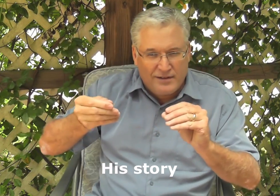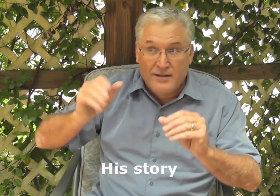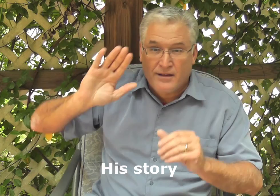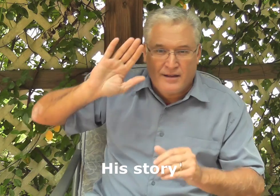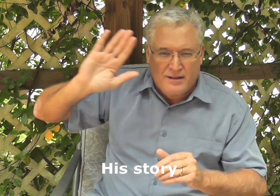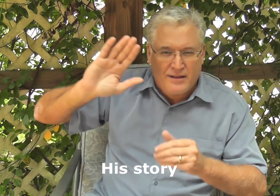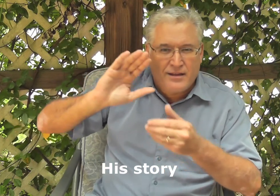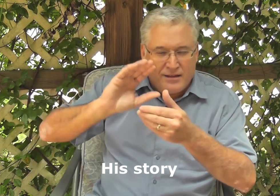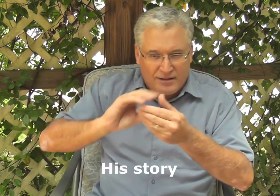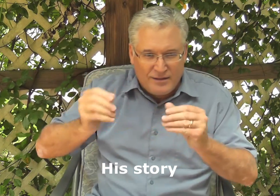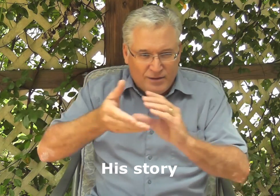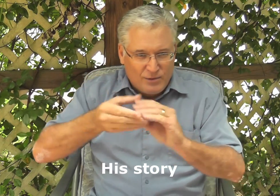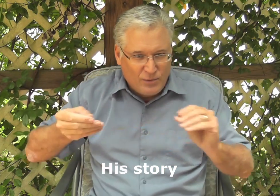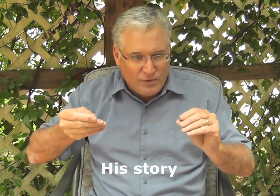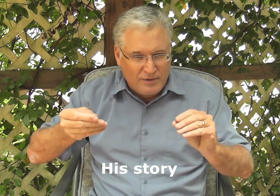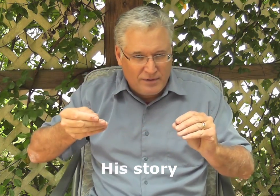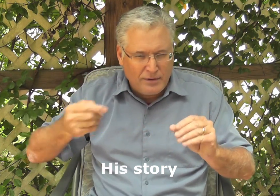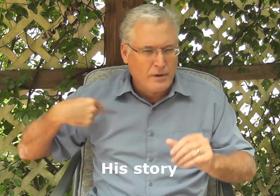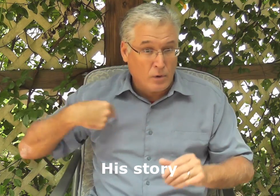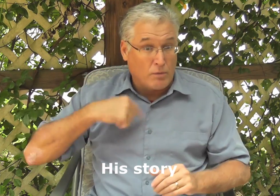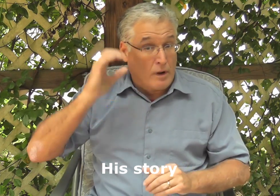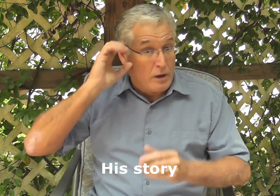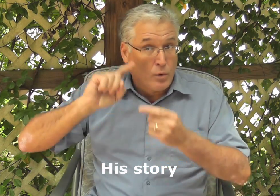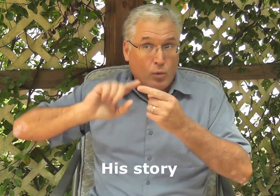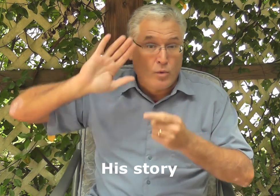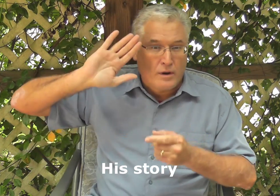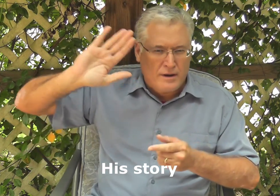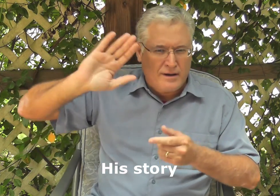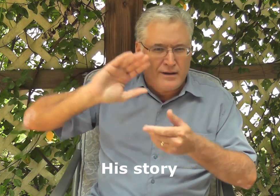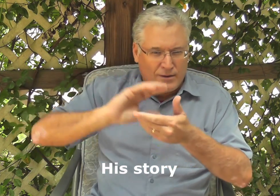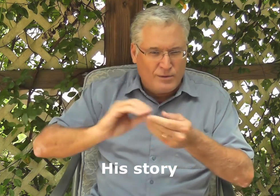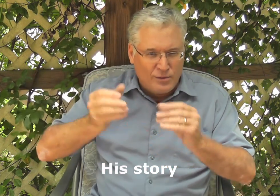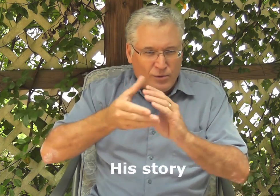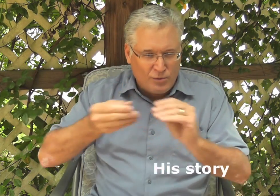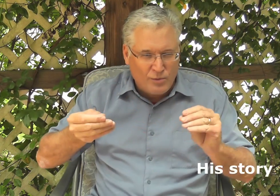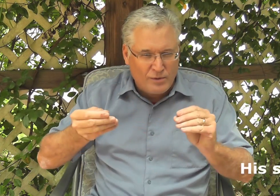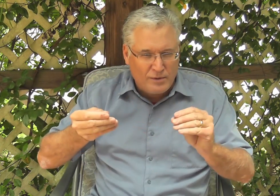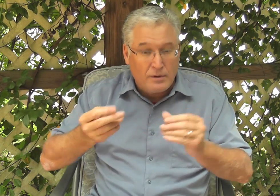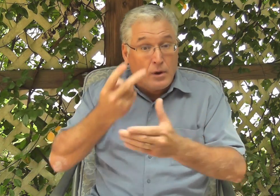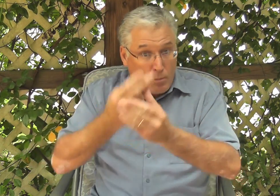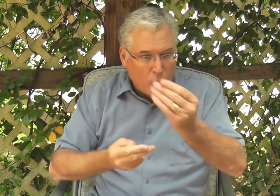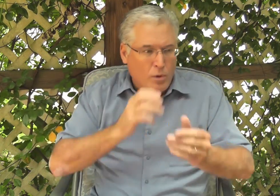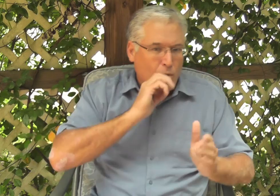story, Christ, his story. And that's the story that we need to hear.